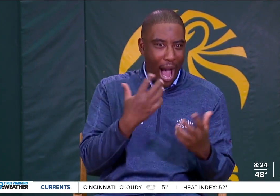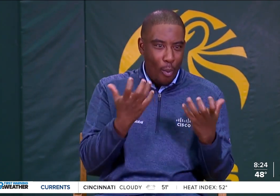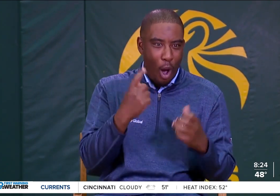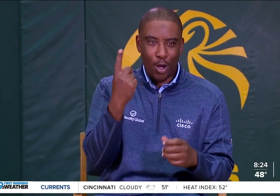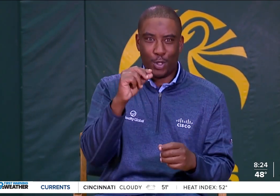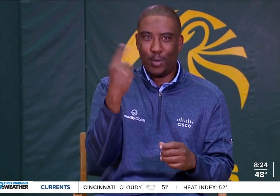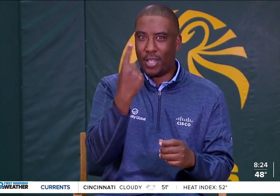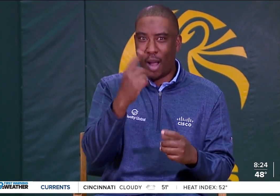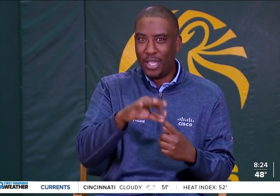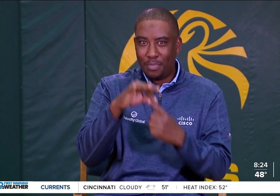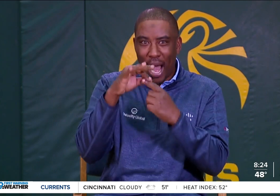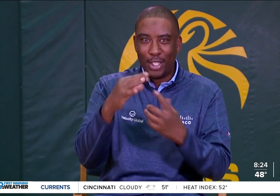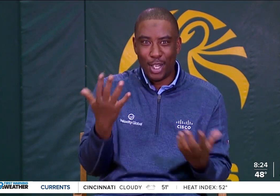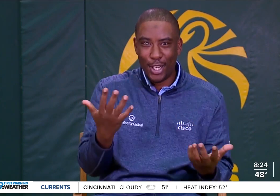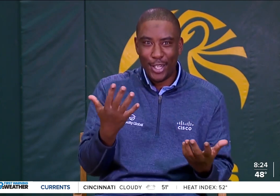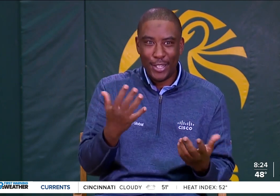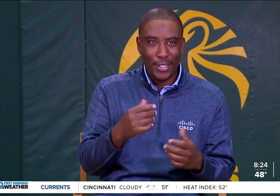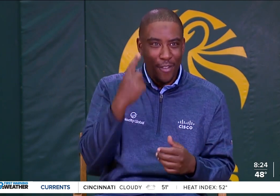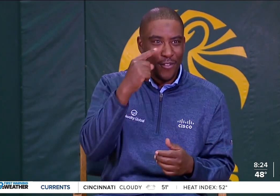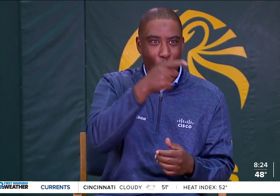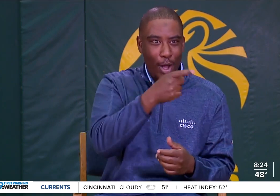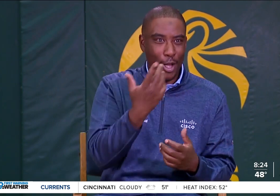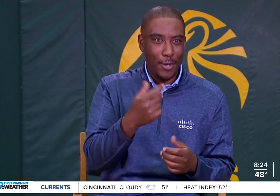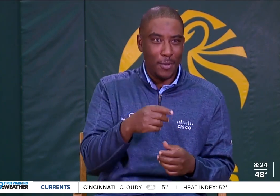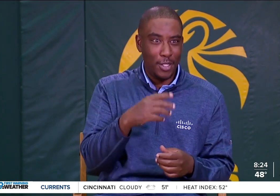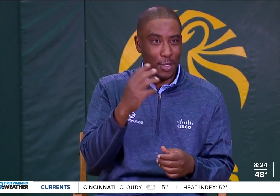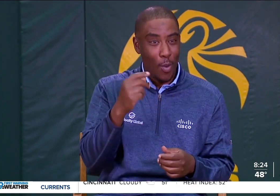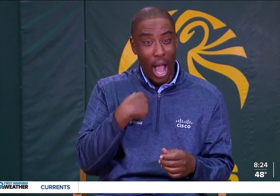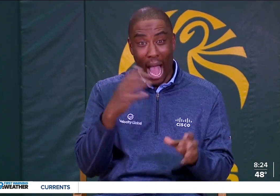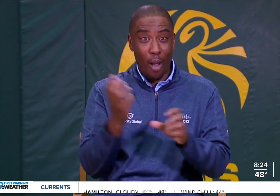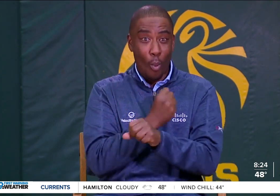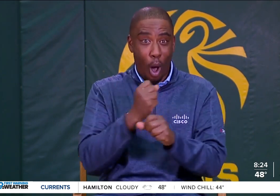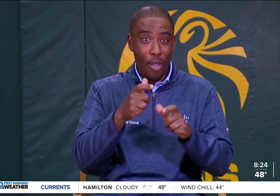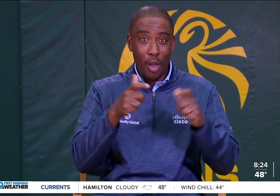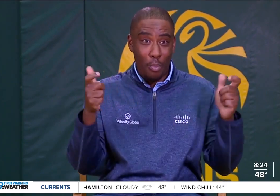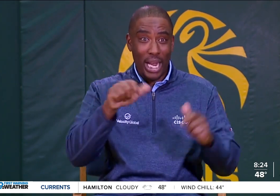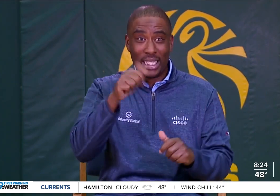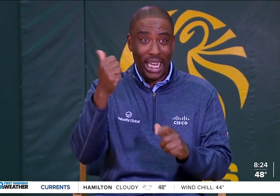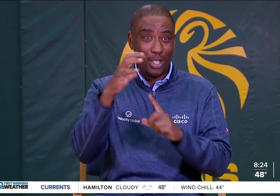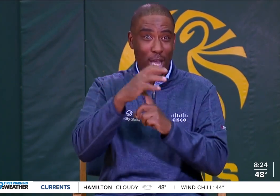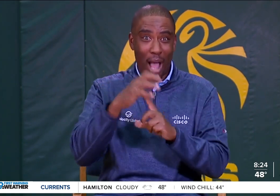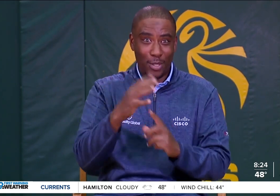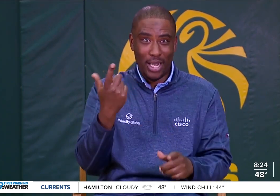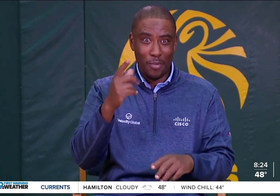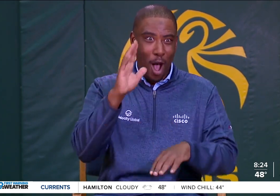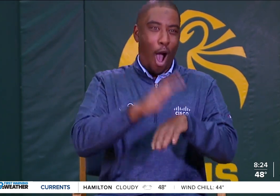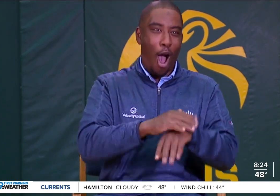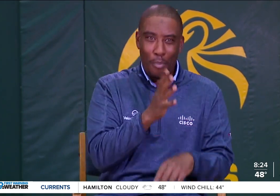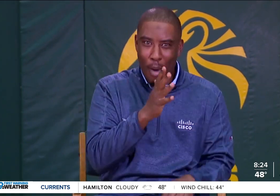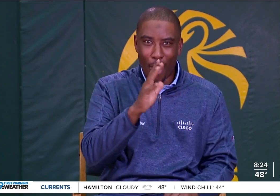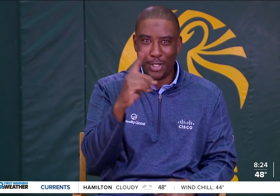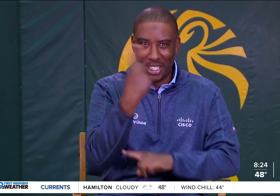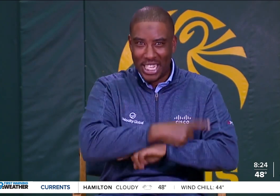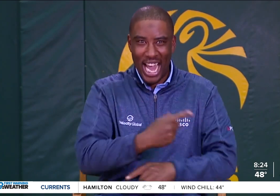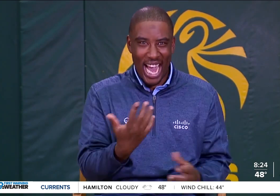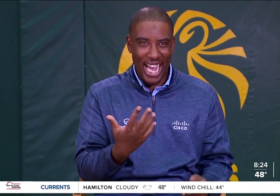and I wanted to do something so special for her. And so I won that Big Ten